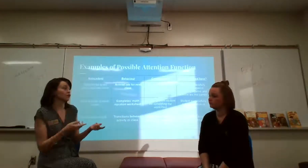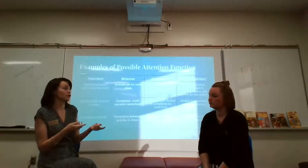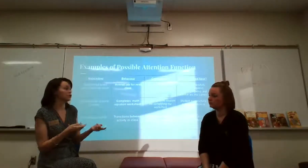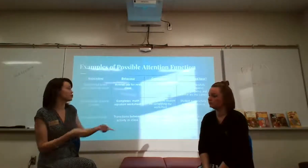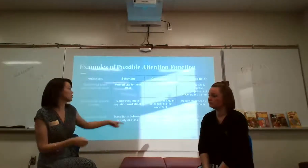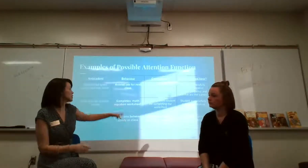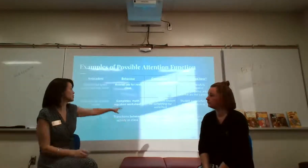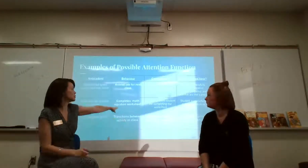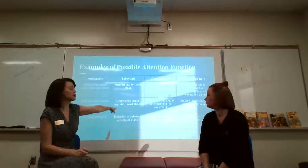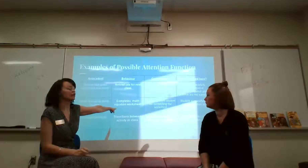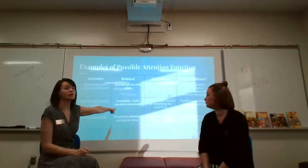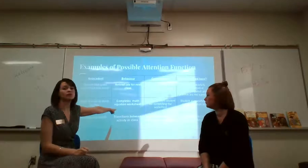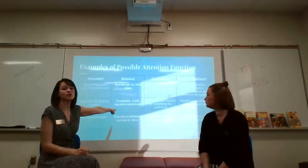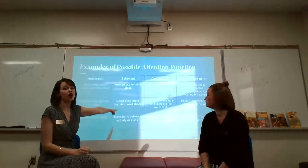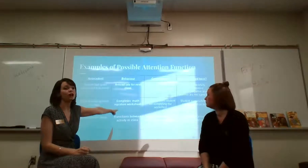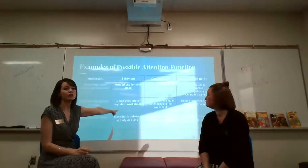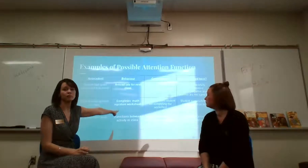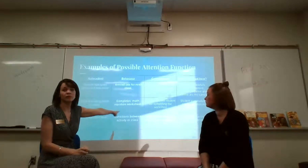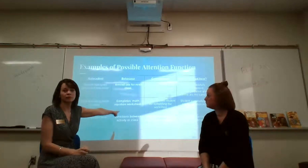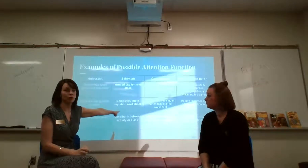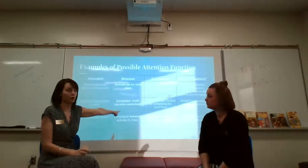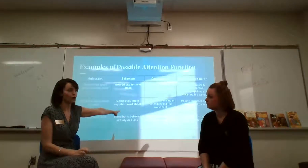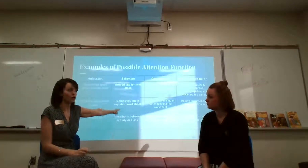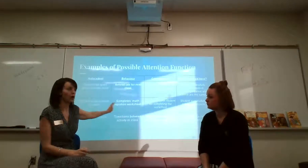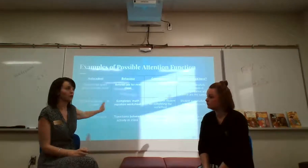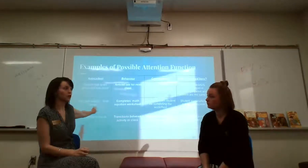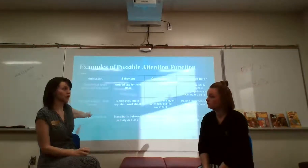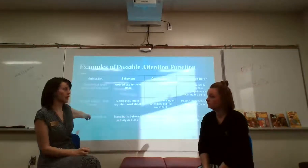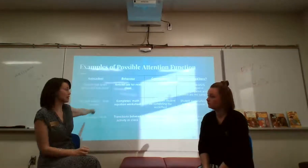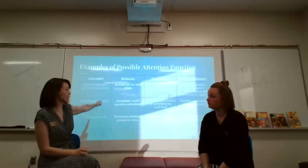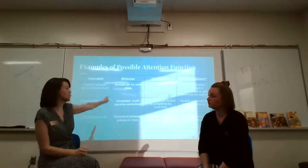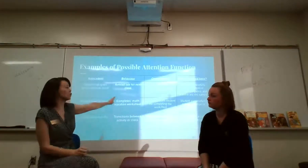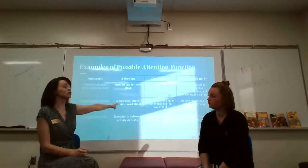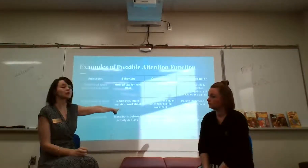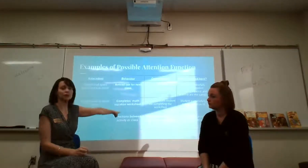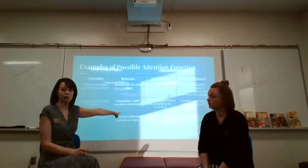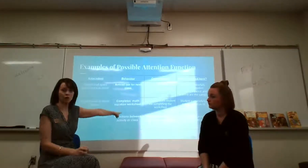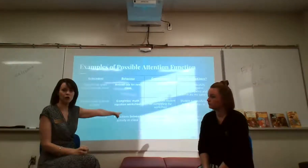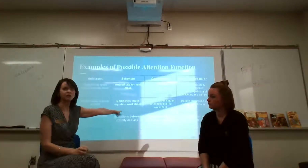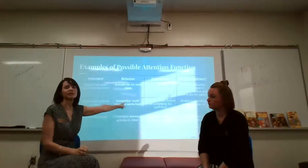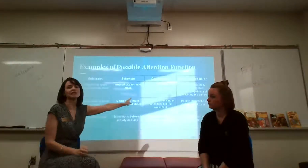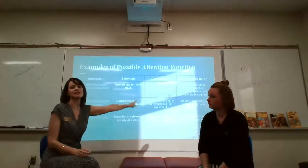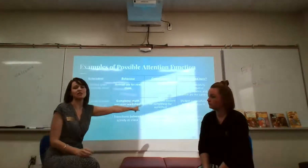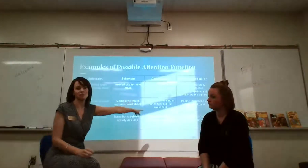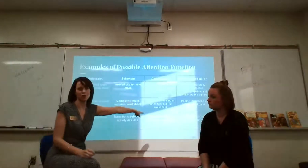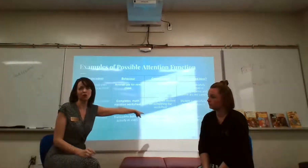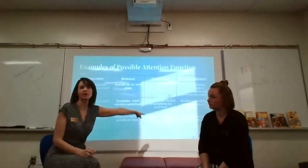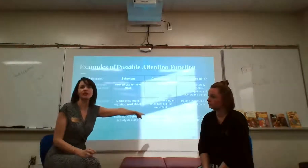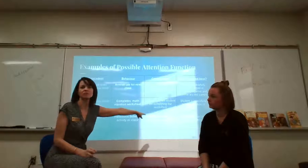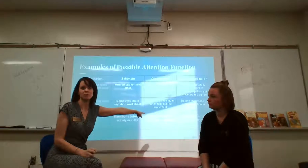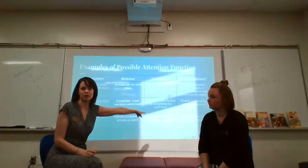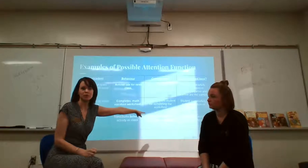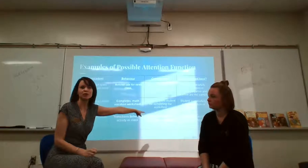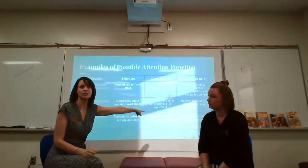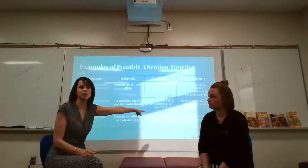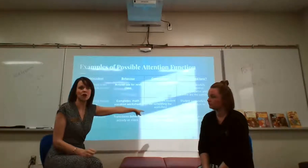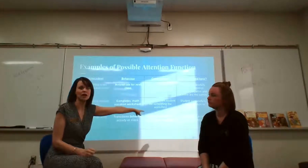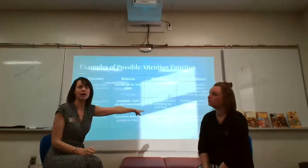for some students if this behavior was not completing my worksheet. I'm alone in class, I don't complete my worksheet, but the teacher comes over and gives me one-to-one support